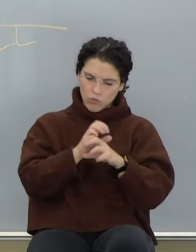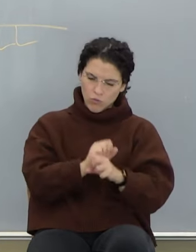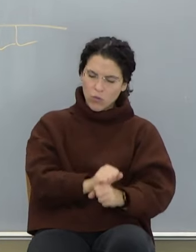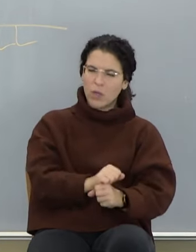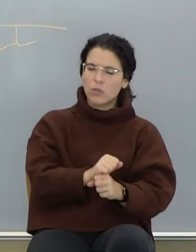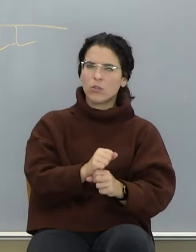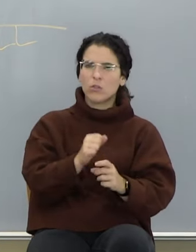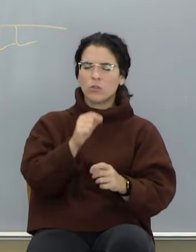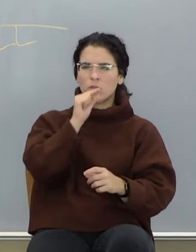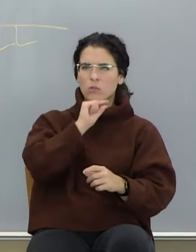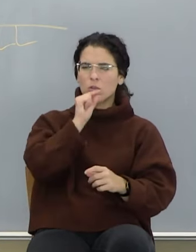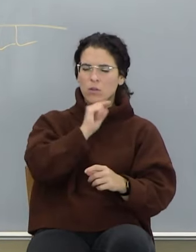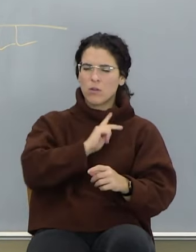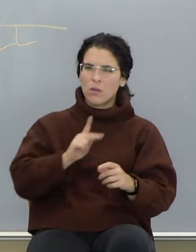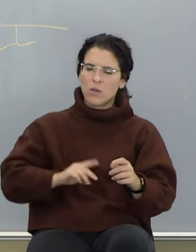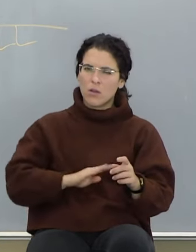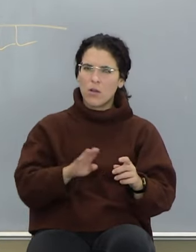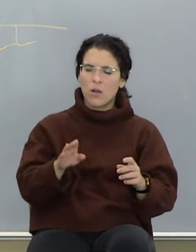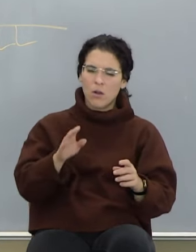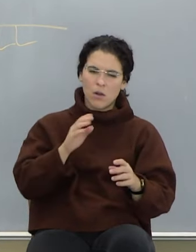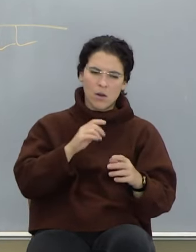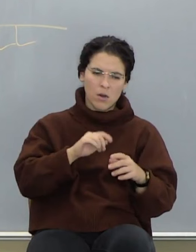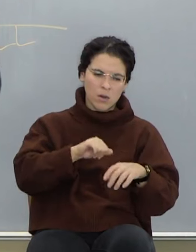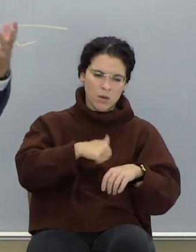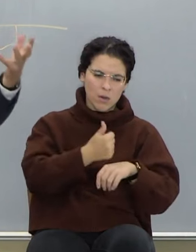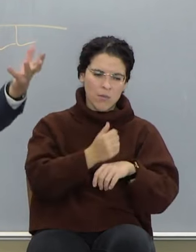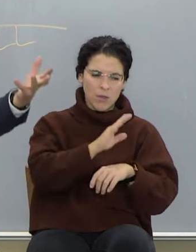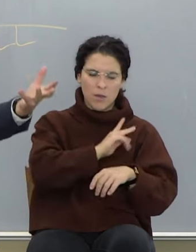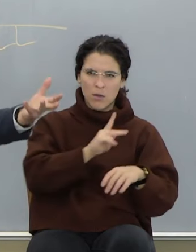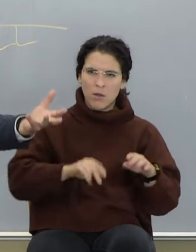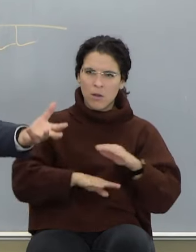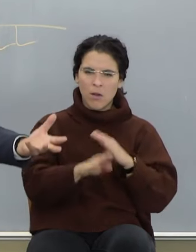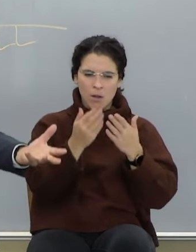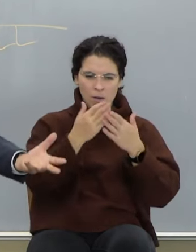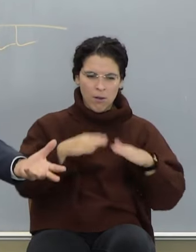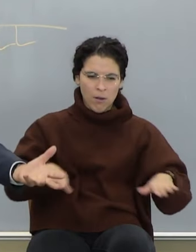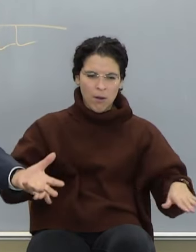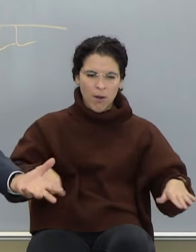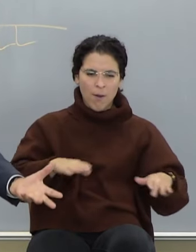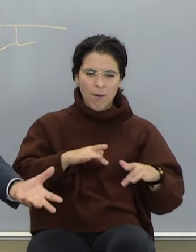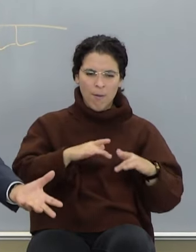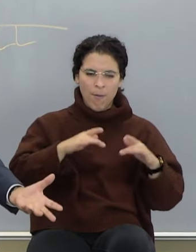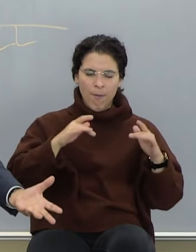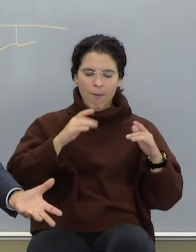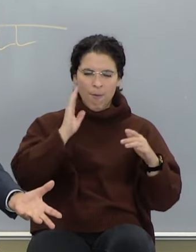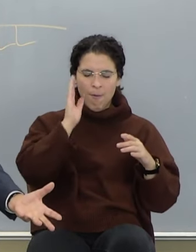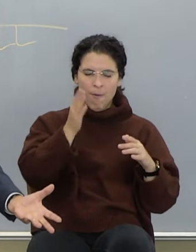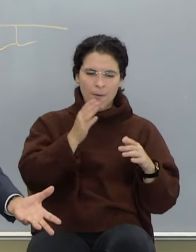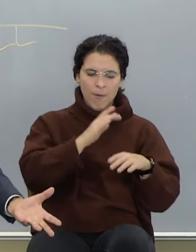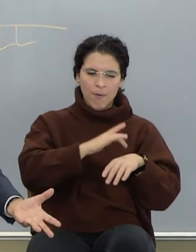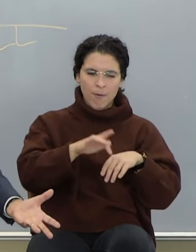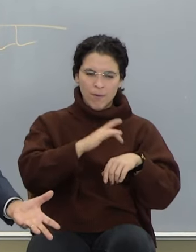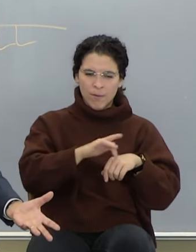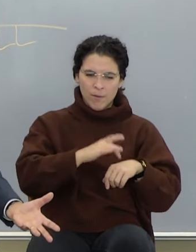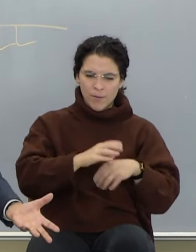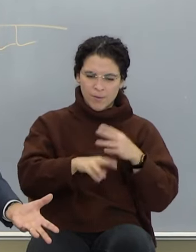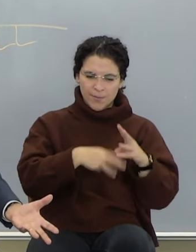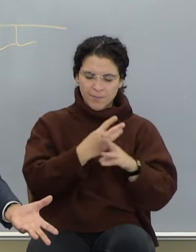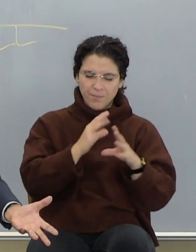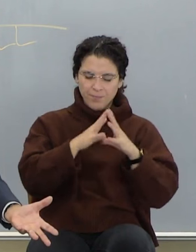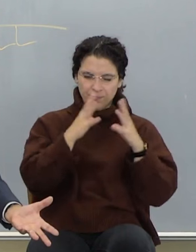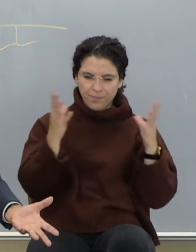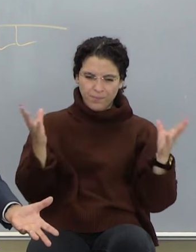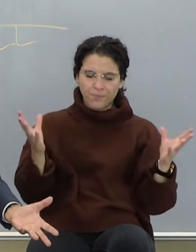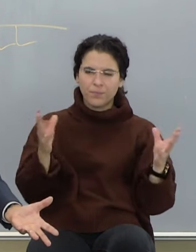kingdoms. He institutes his kingdom, and he divides the spoils where there will be available worldwide